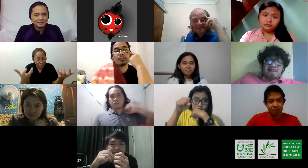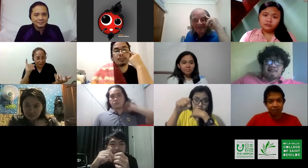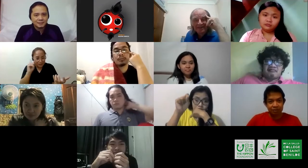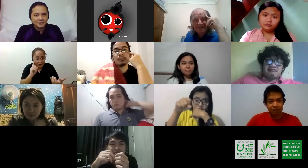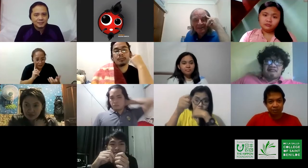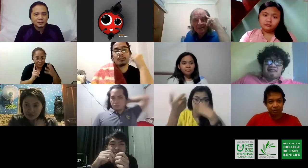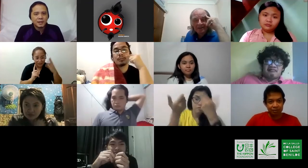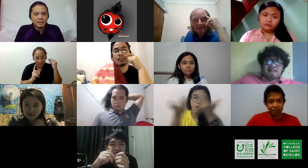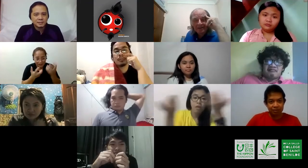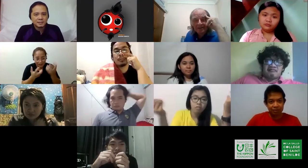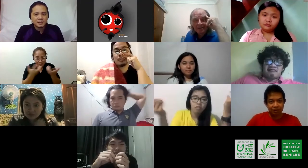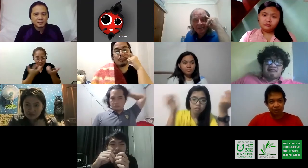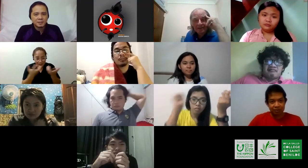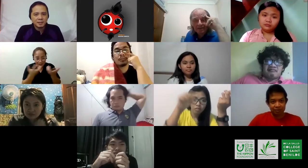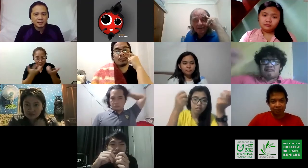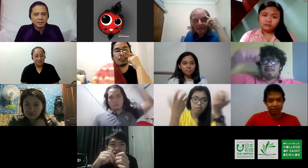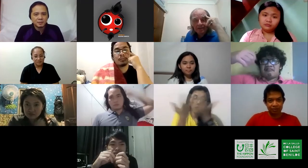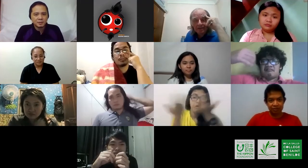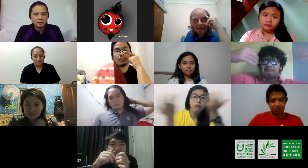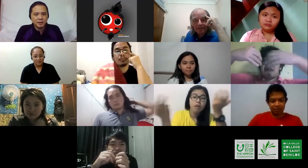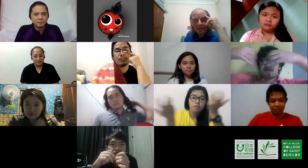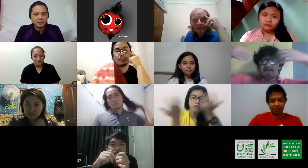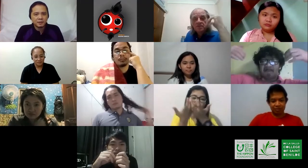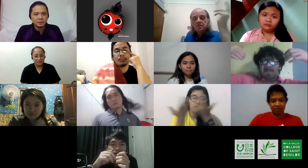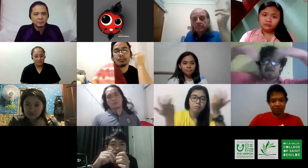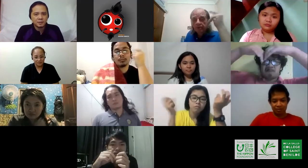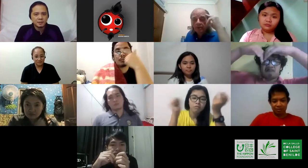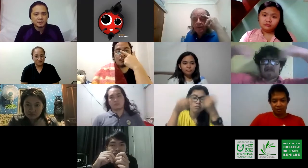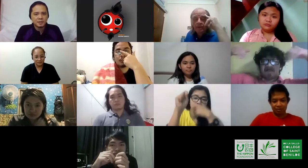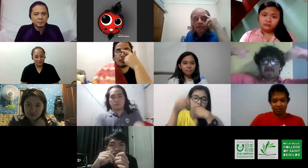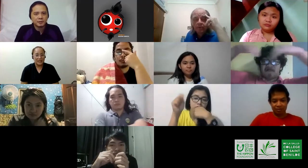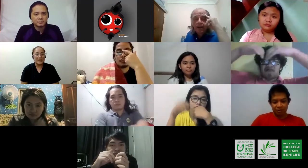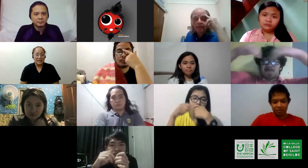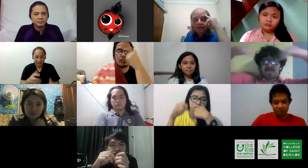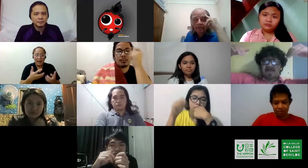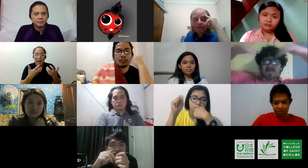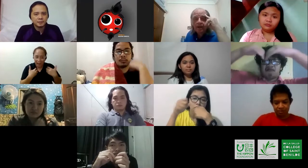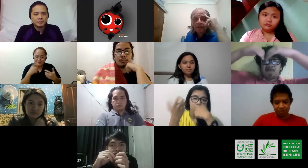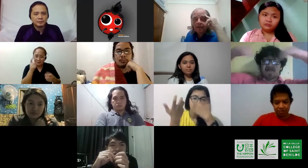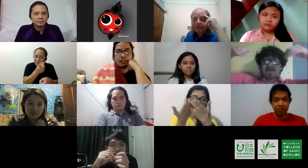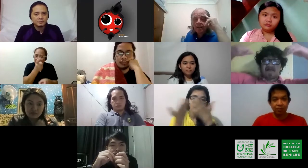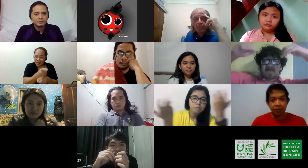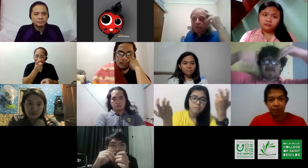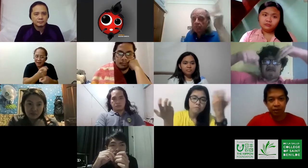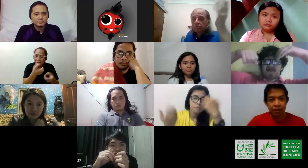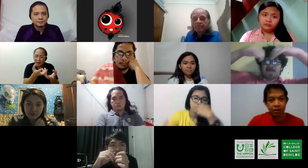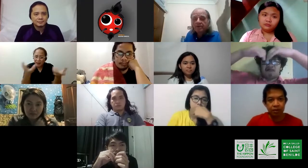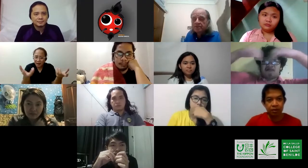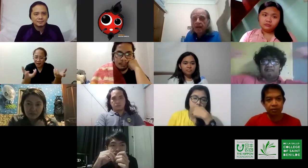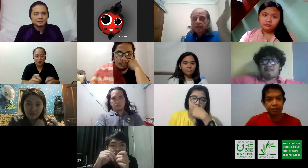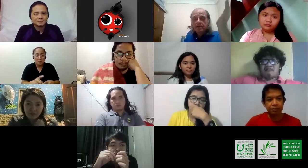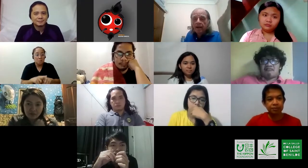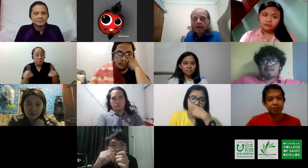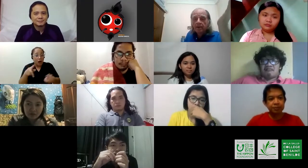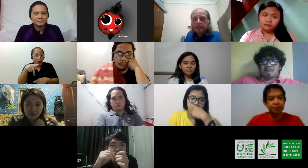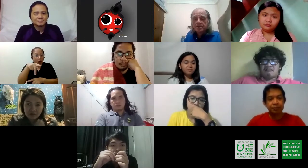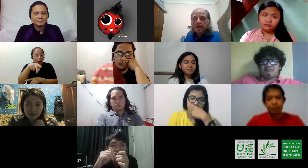So yes, yeah, me saying yes. Deaf and hearing There's a separate communities are community, separate. right, right. But on Providence Island now, there's not a